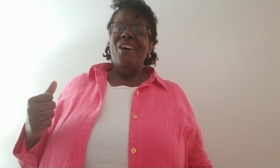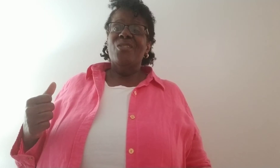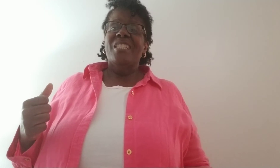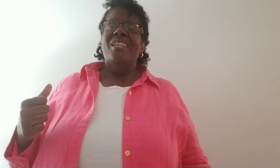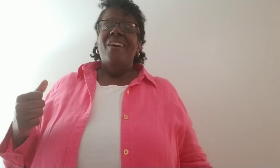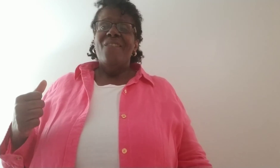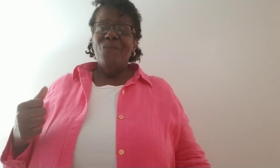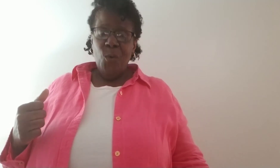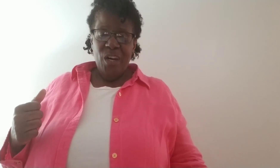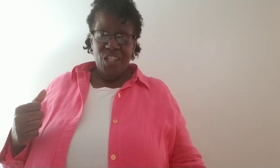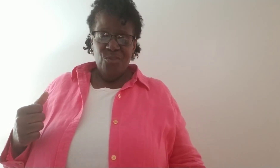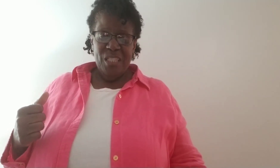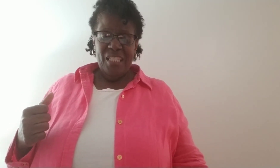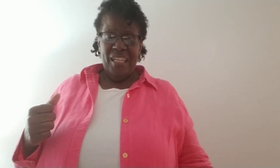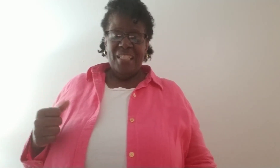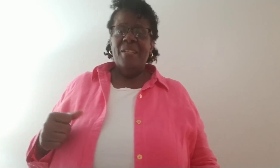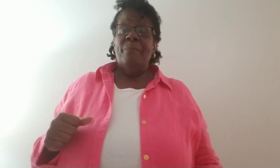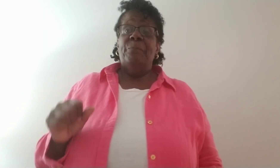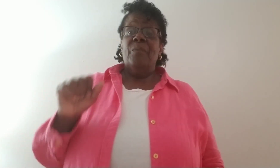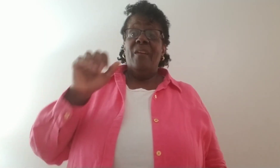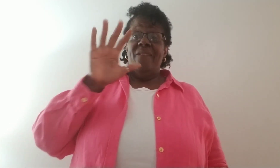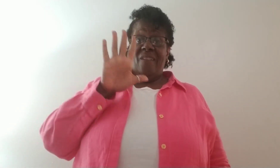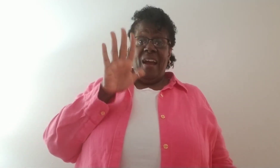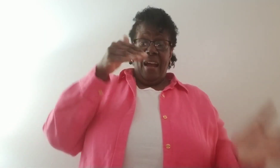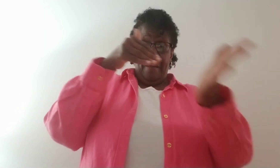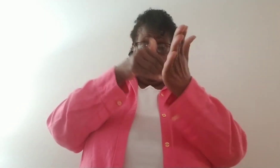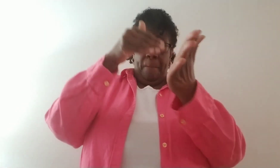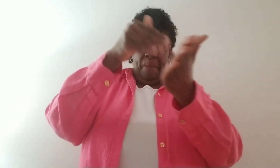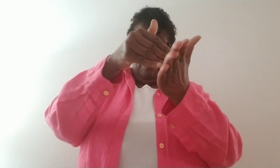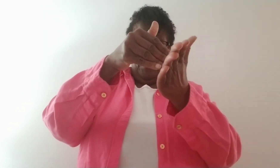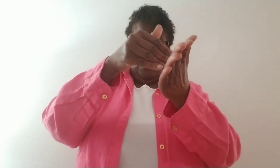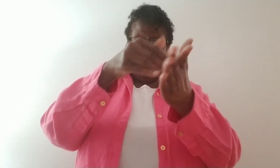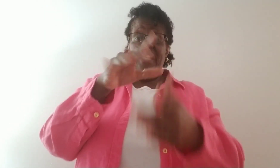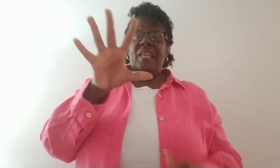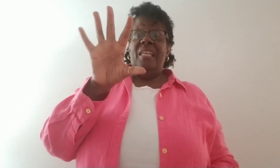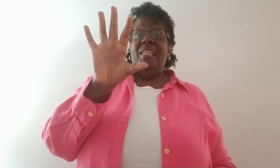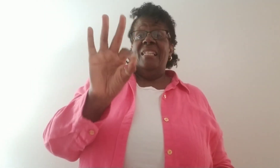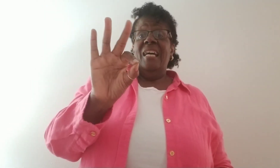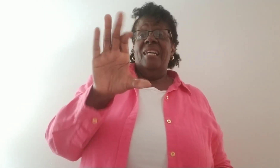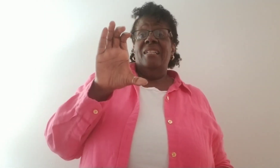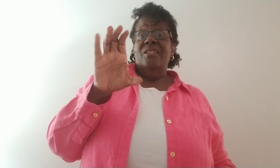5,944,406.